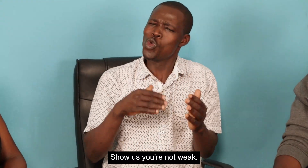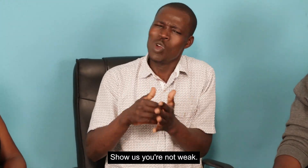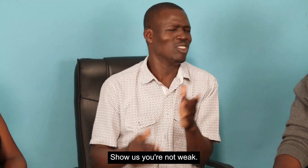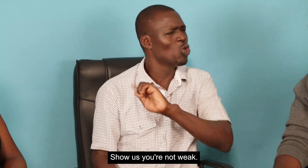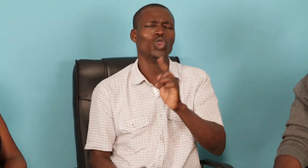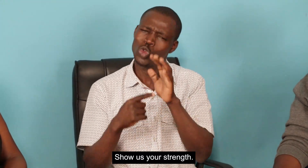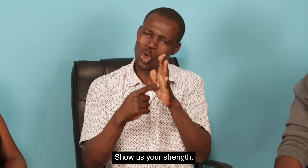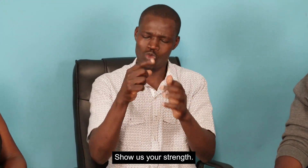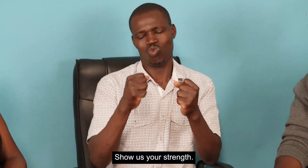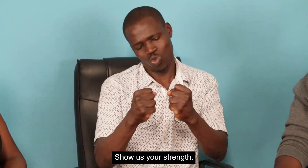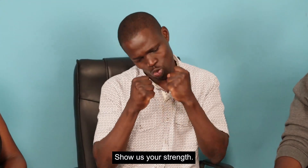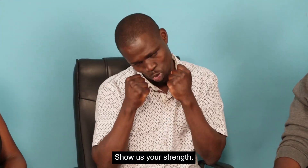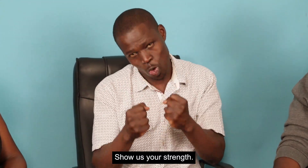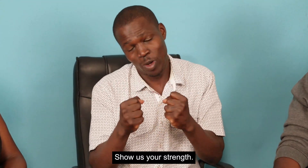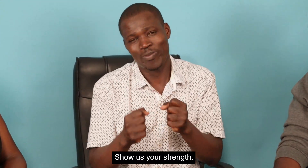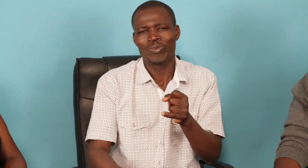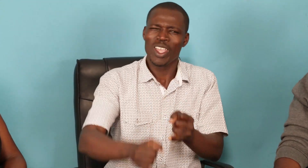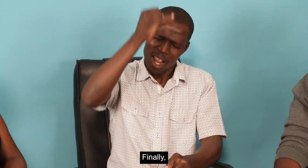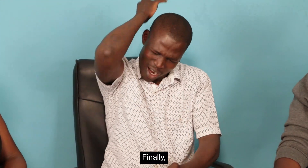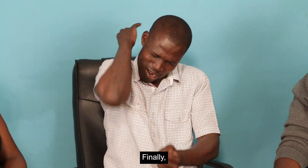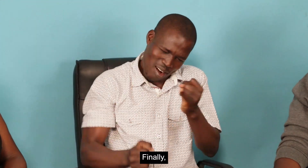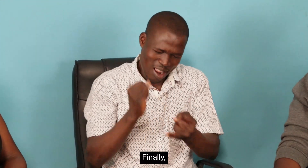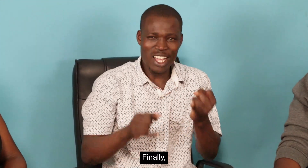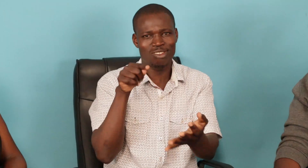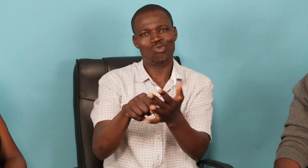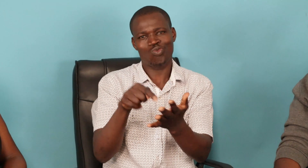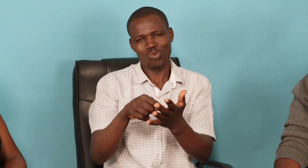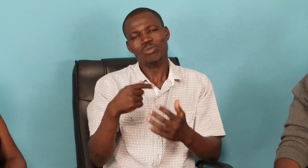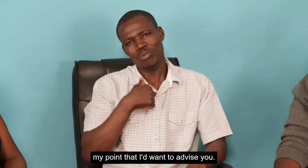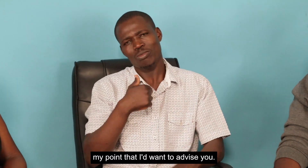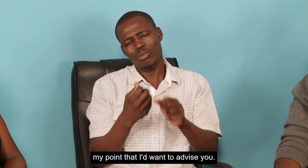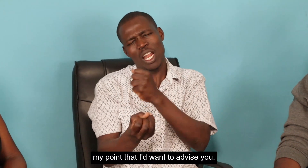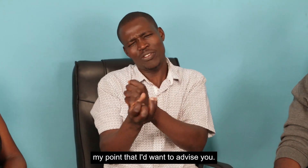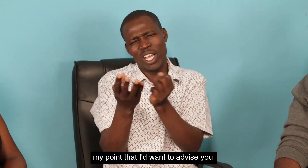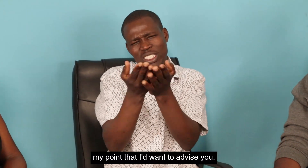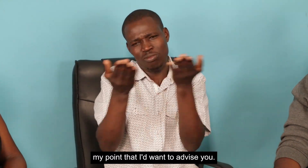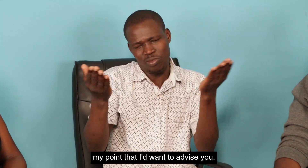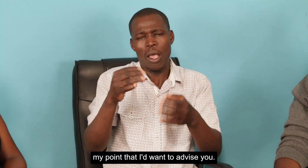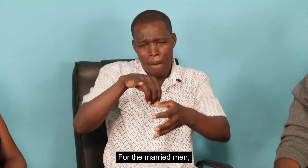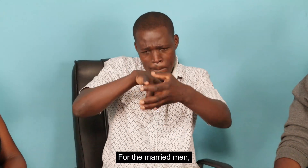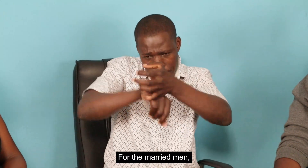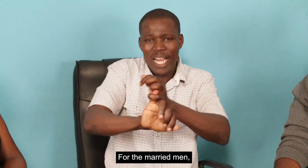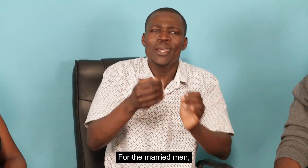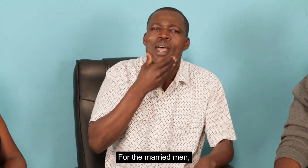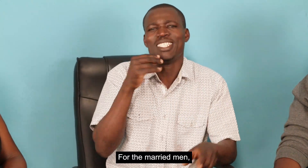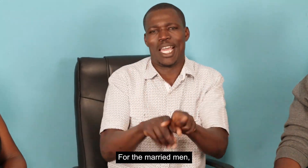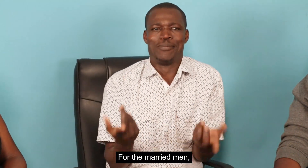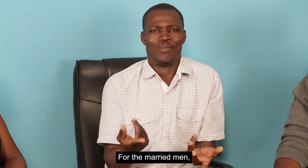strong. Don't be so weak. Stay strong. And finally, my final advice to